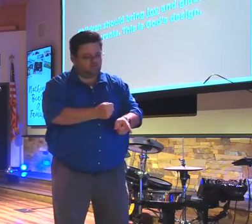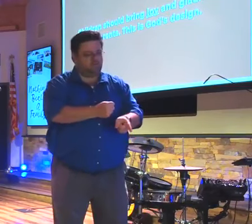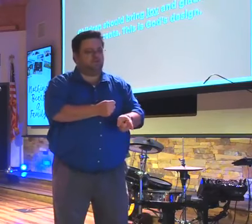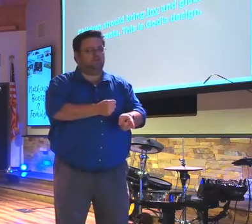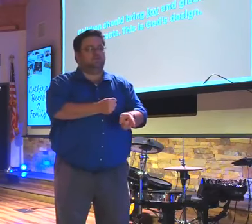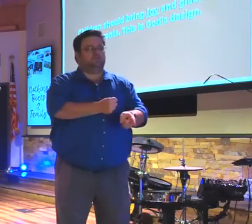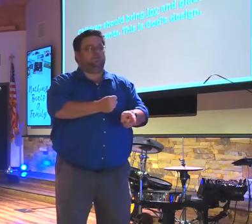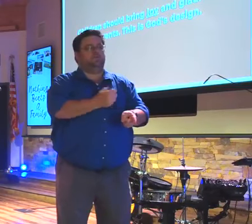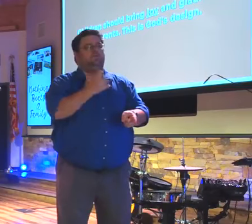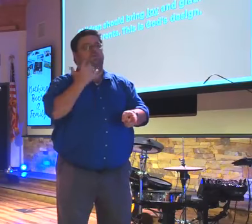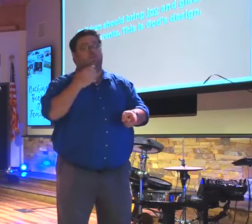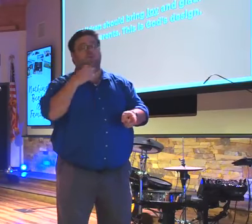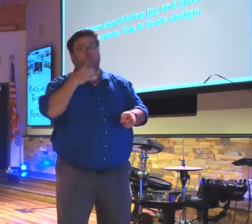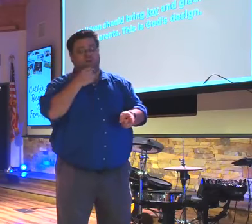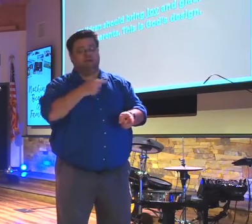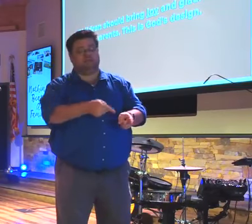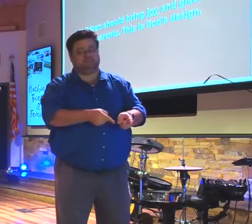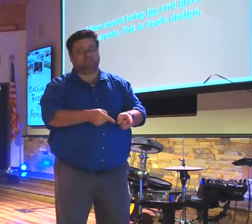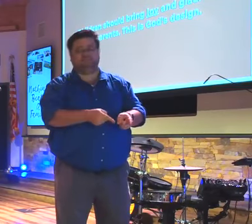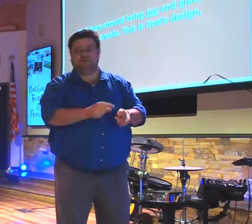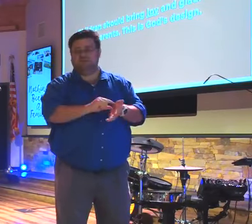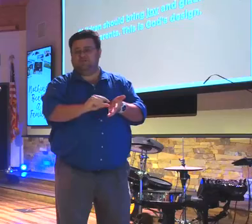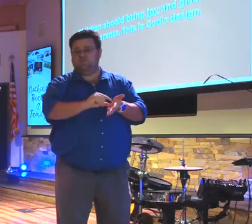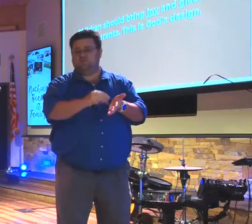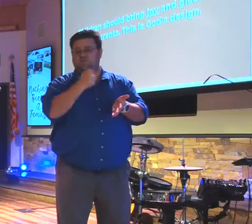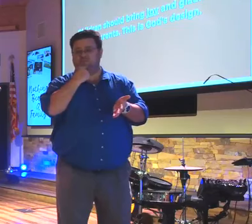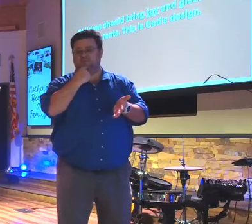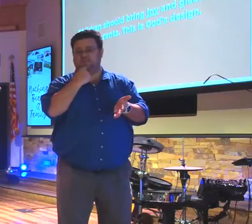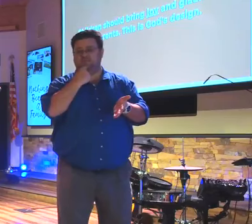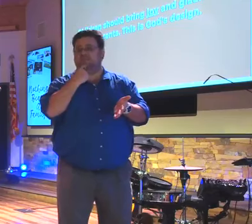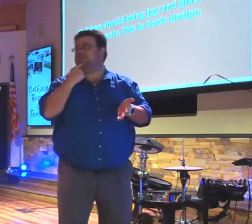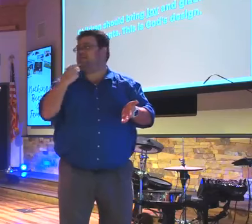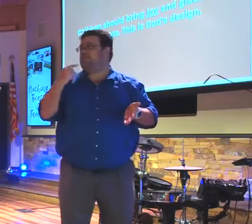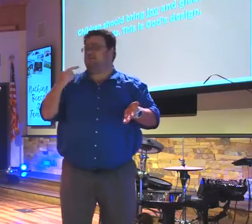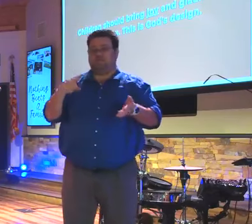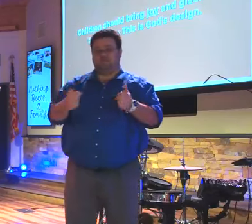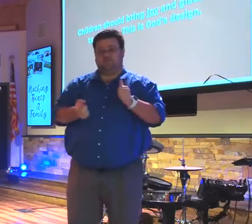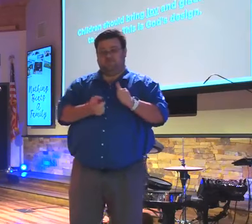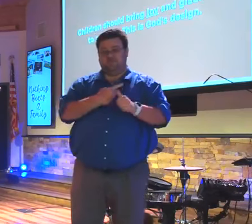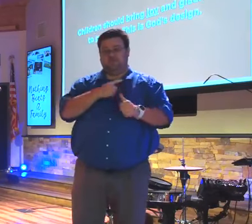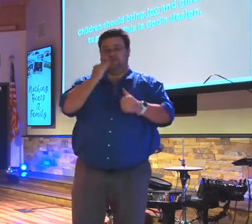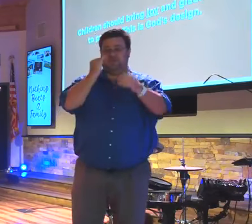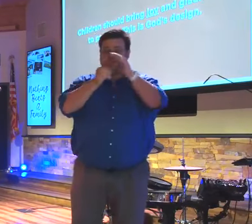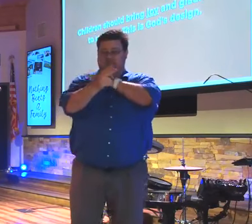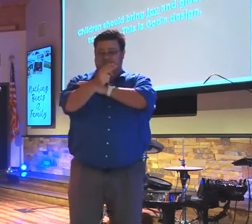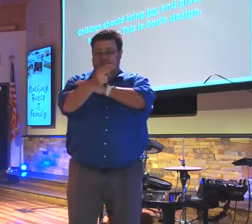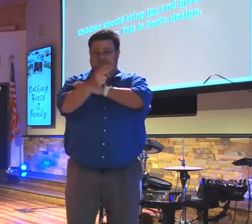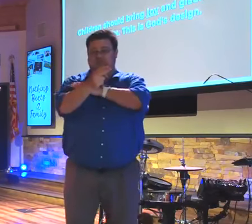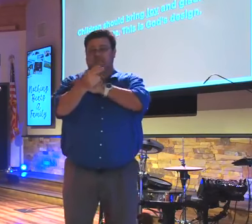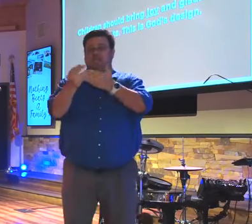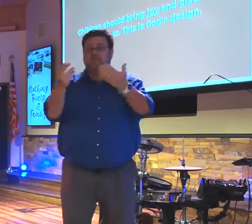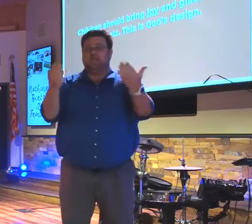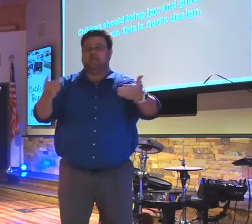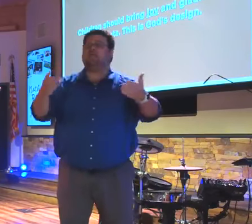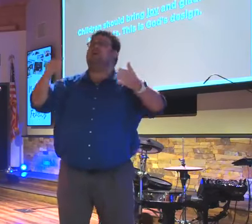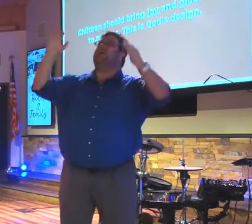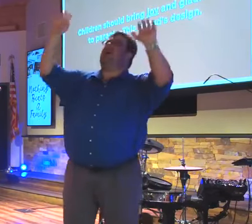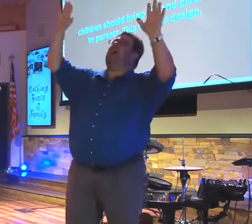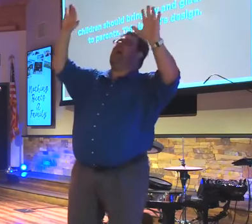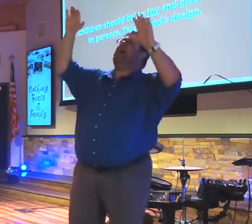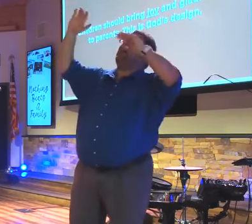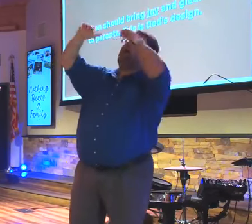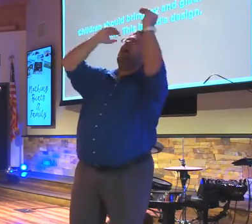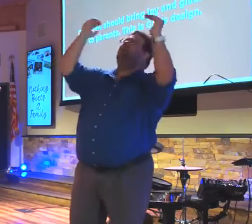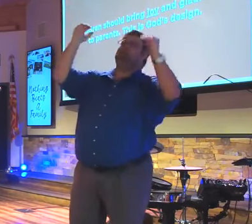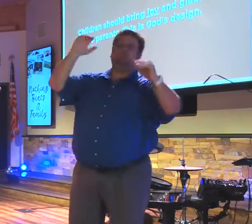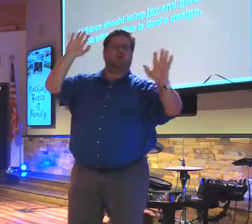kind of like, man. It's one of those verses where it's like, wow. It's right at the beginning of the book of Isaiah, and he's like, hear, O heavens, and hear, O earth.